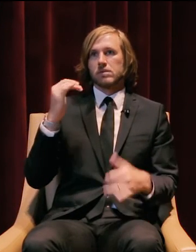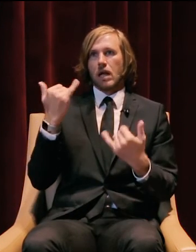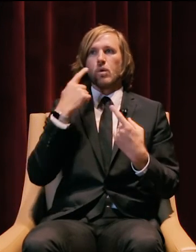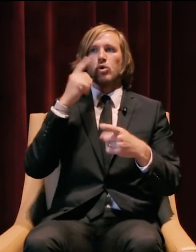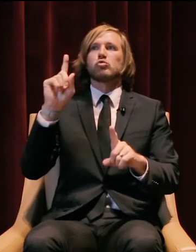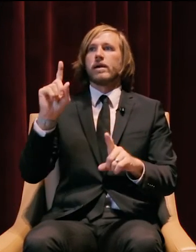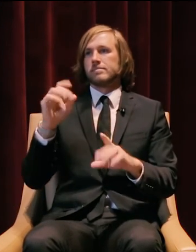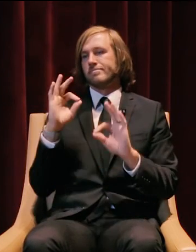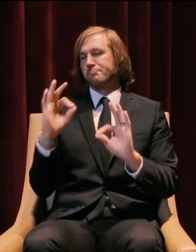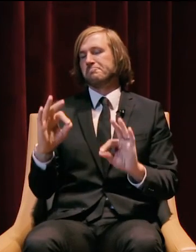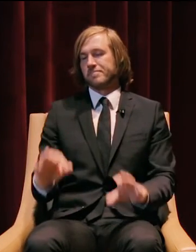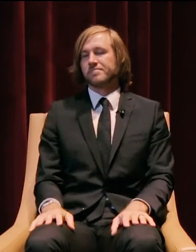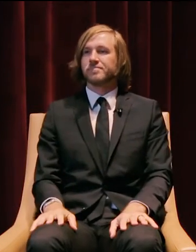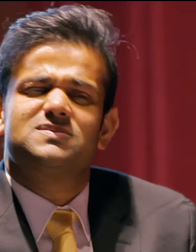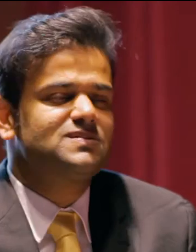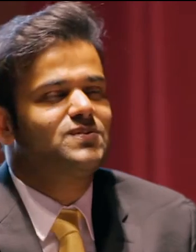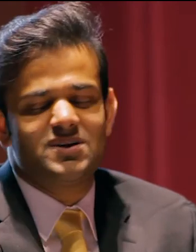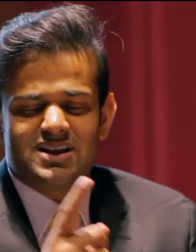great.